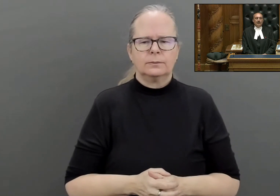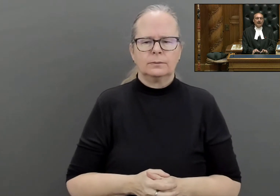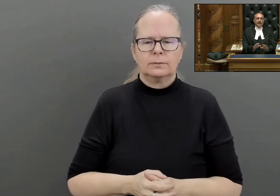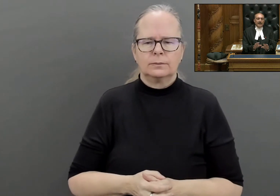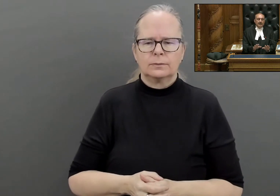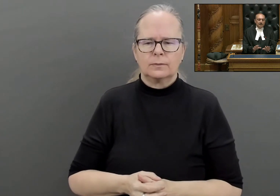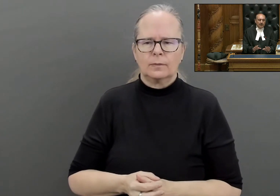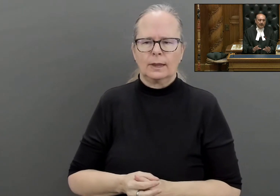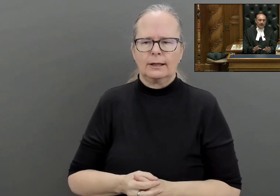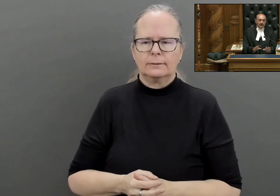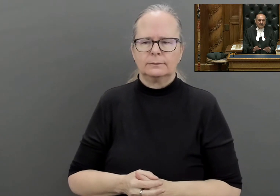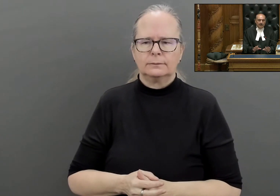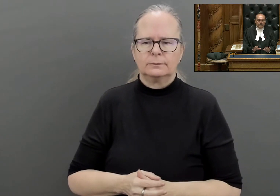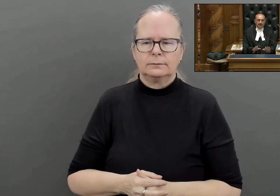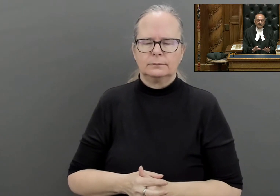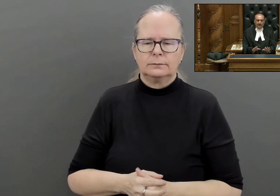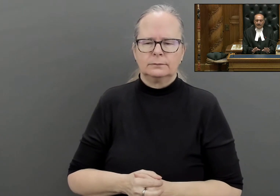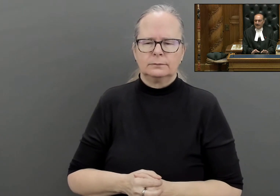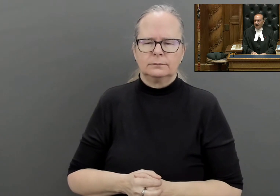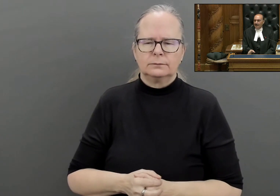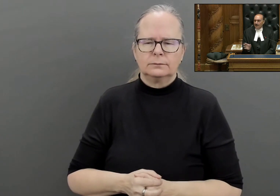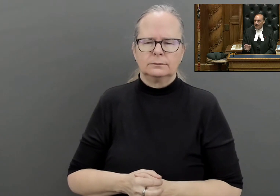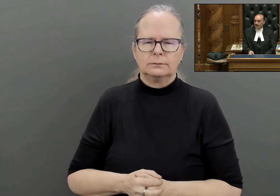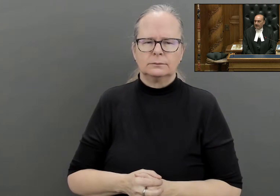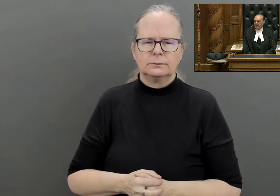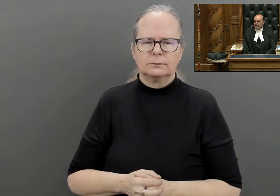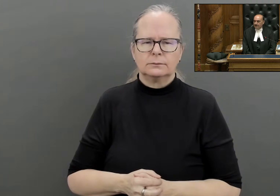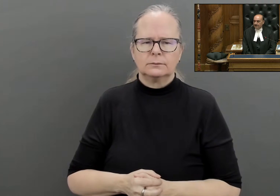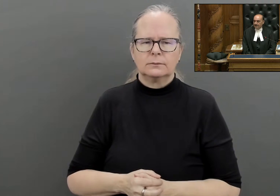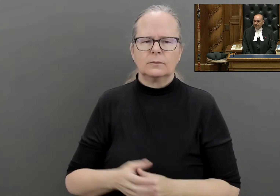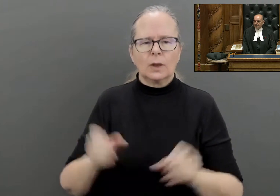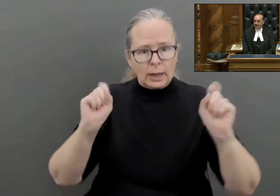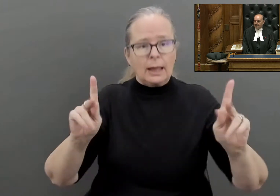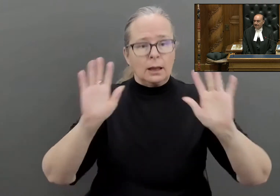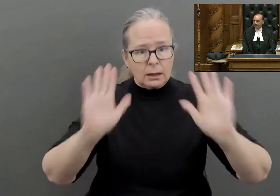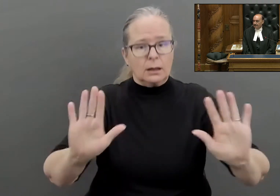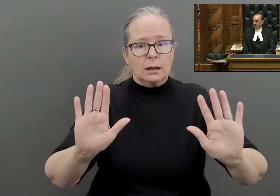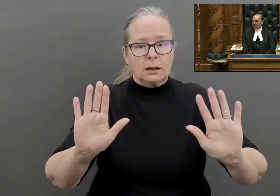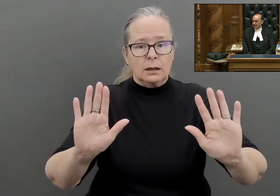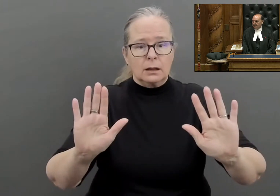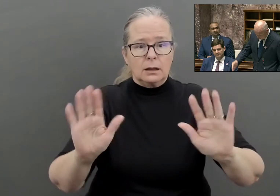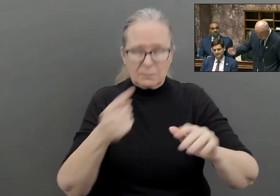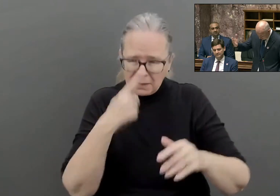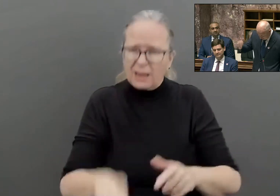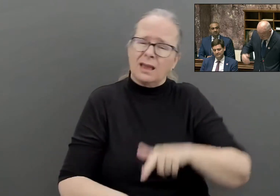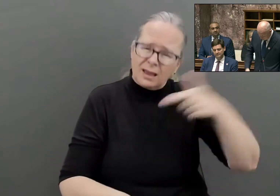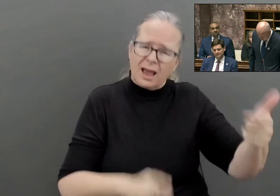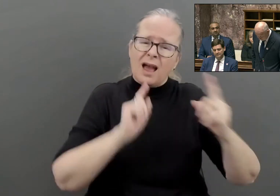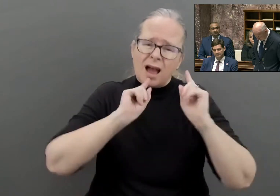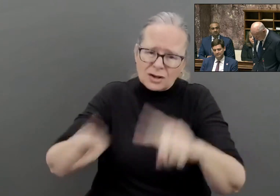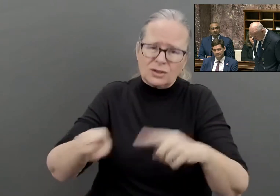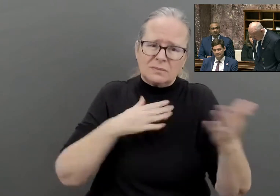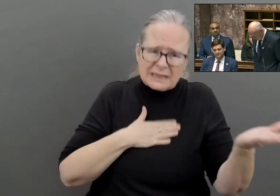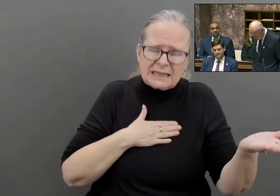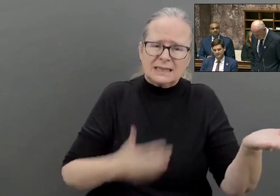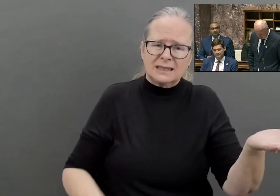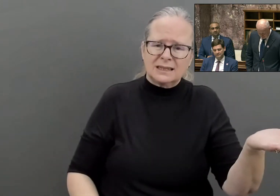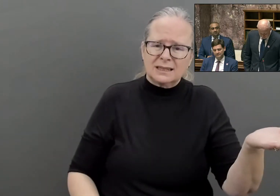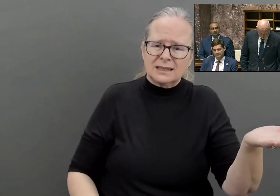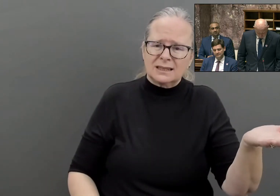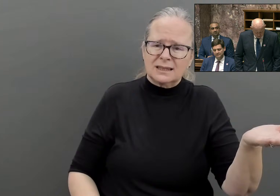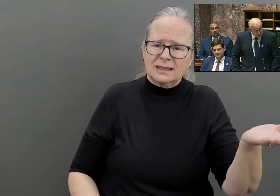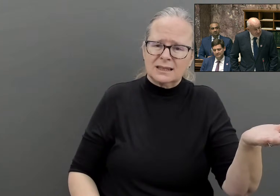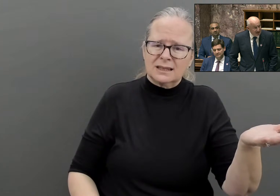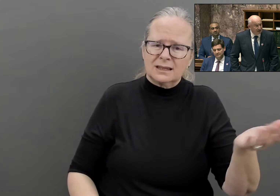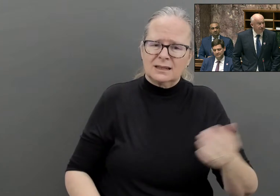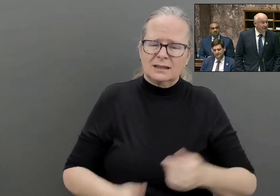Okay, now let him answer, okay? Minister. Thank you, Honourable Speaker. Well, I hear the question from the member, and